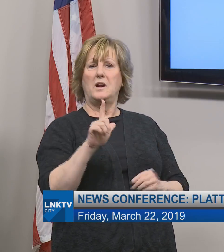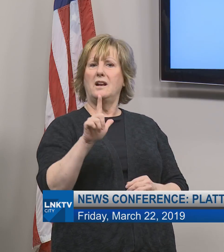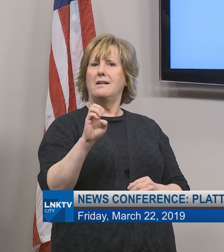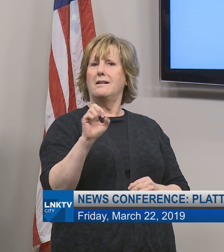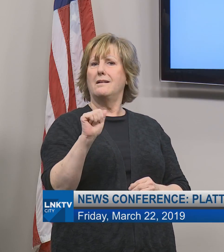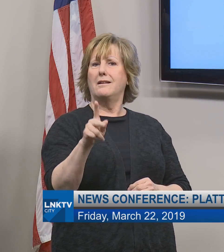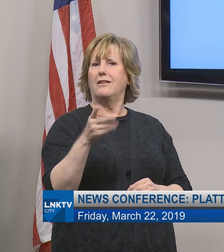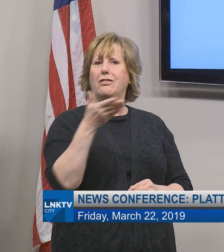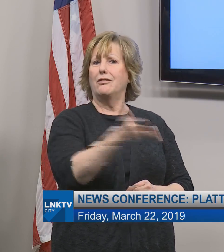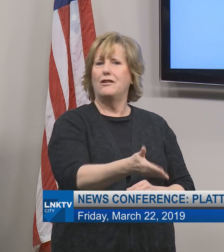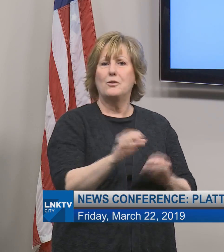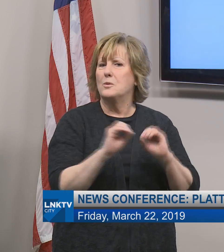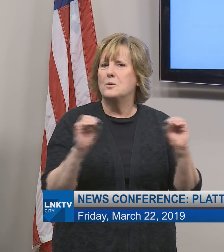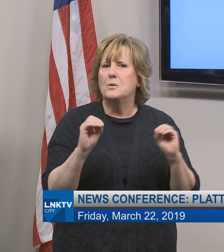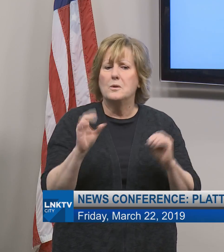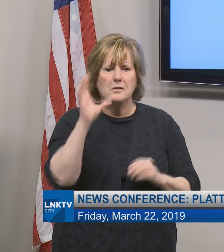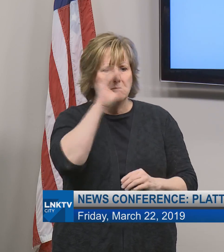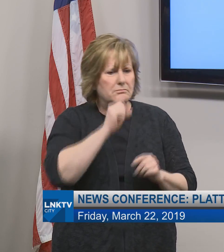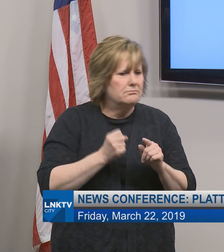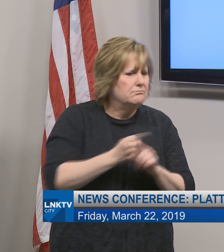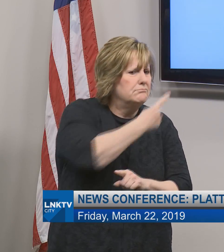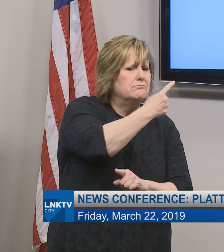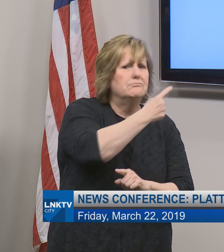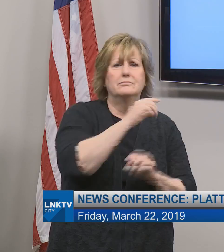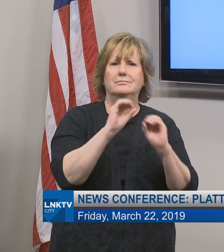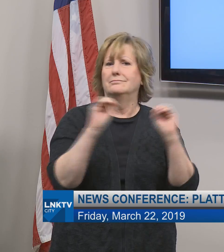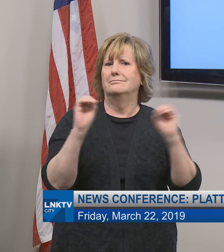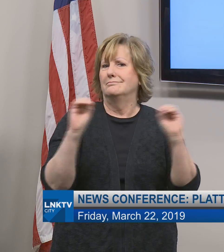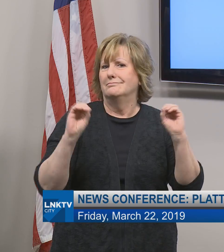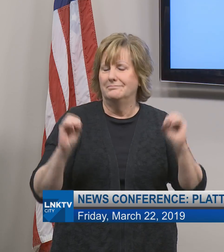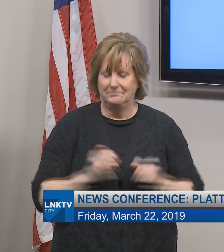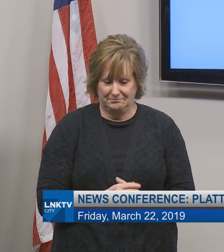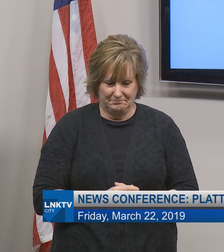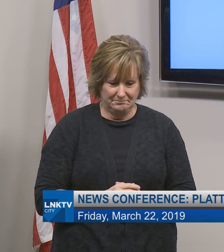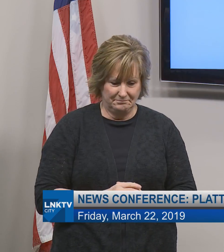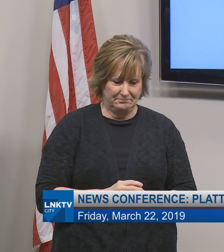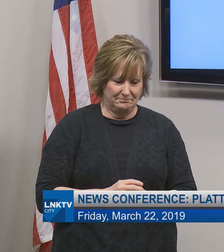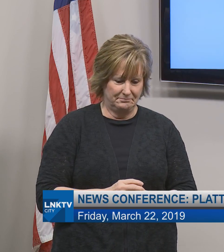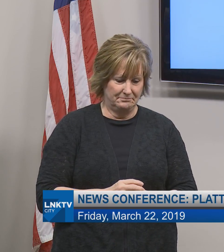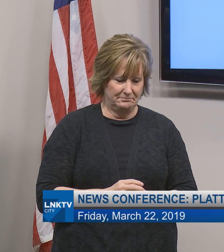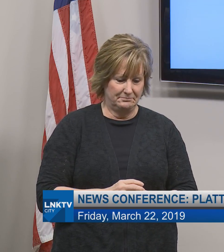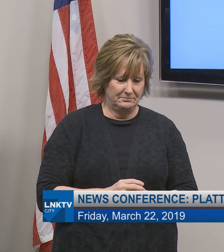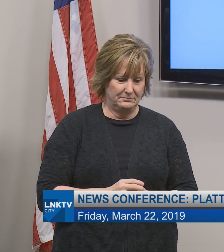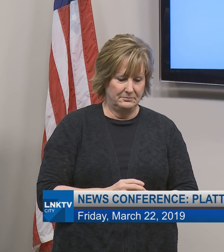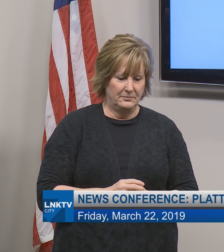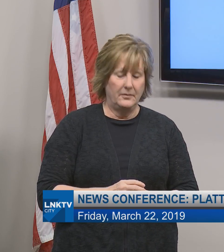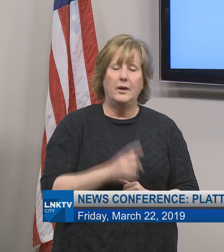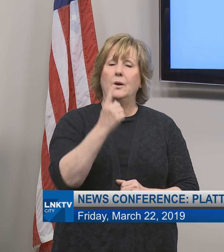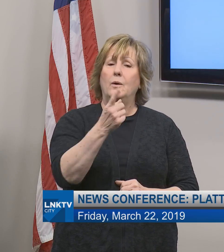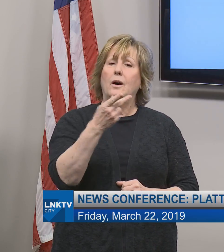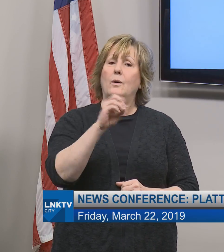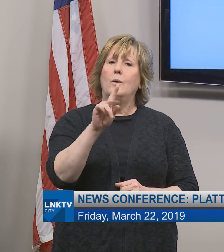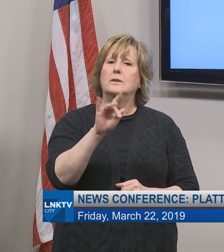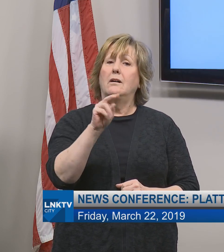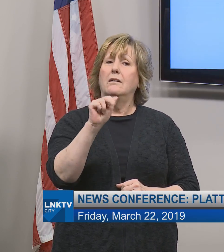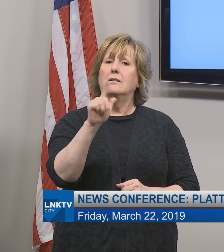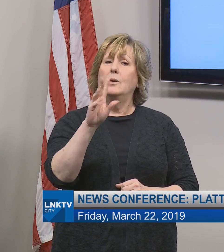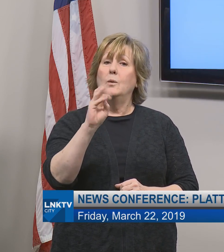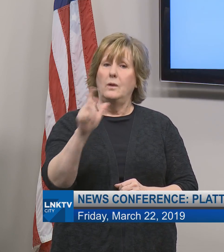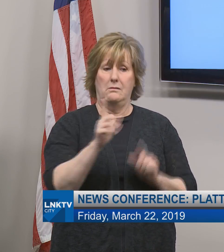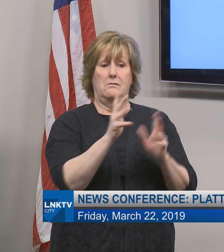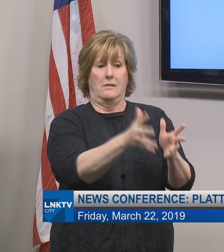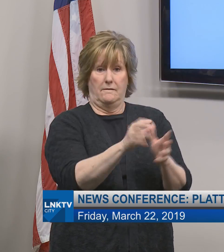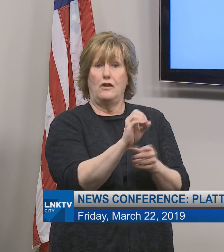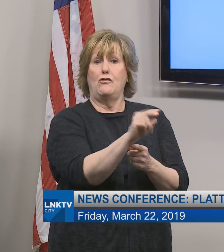transmission mains. Nothing unusual was observed by our staff. 1 horizontal collection well was left